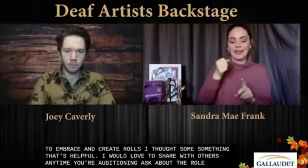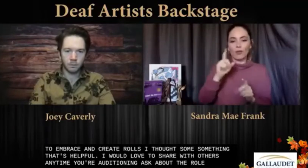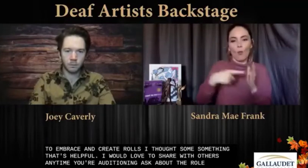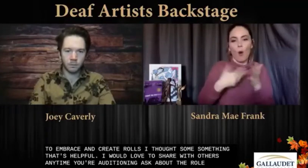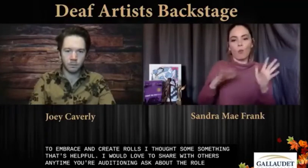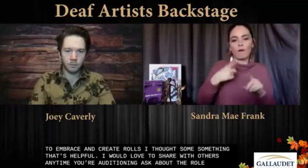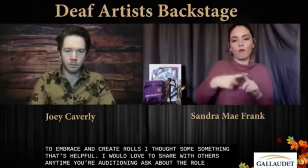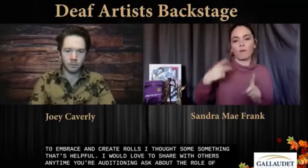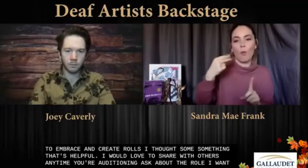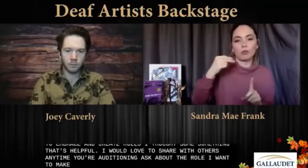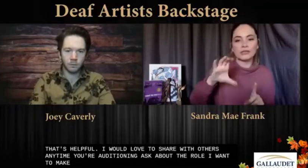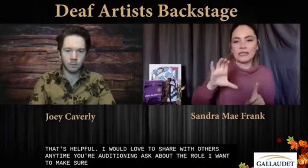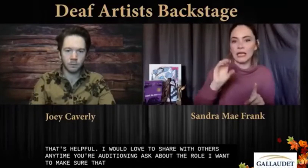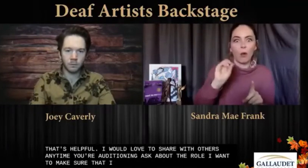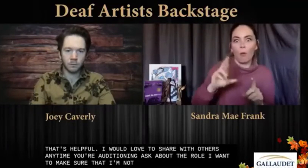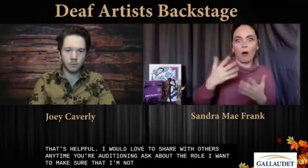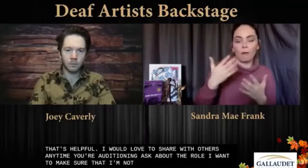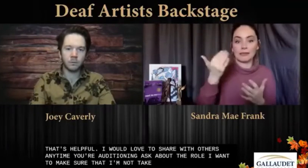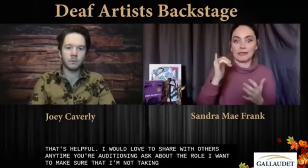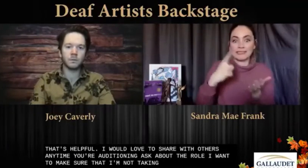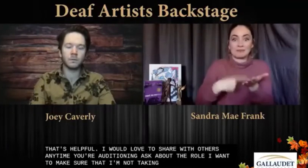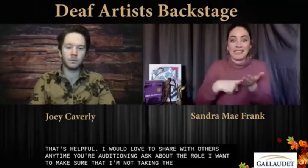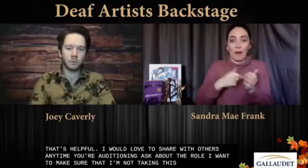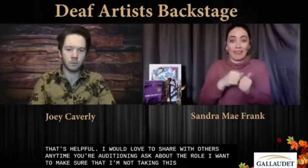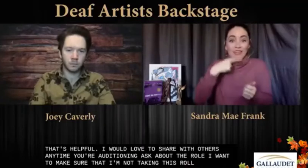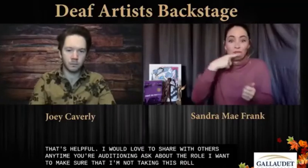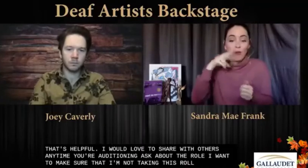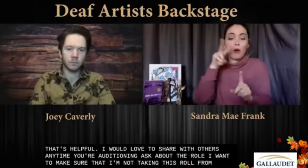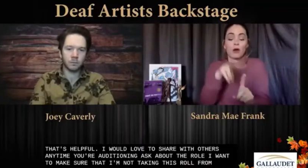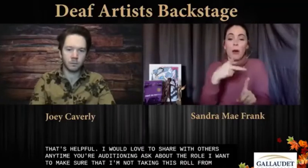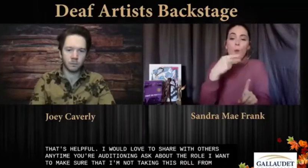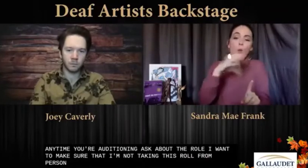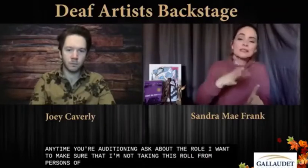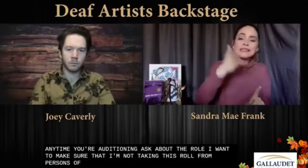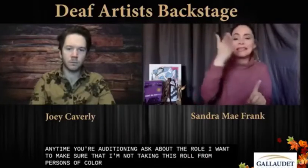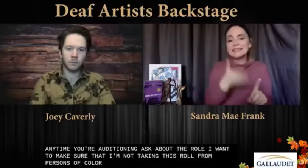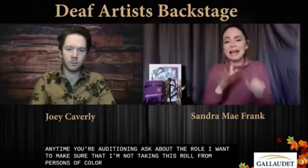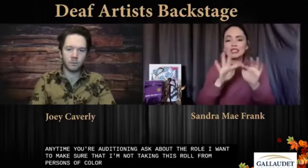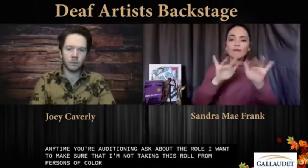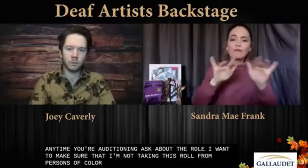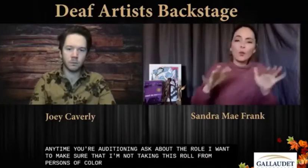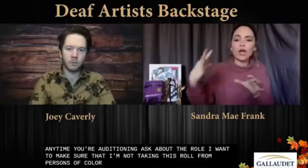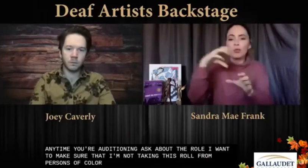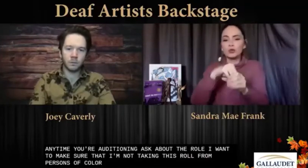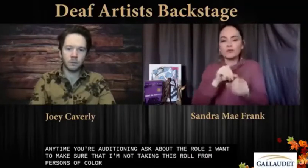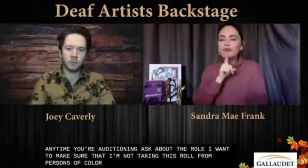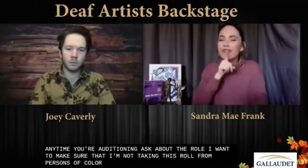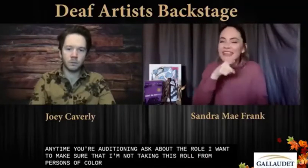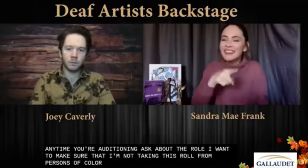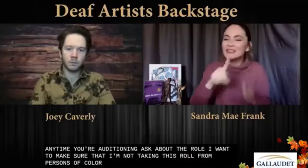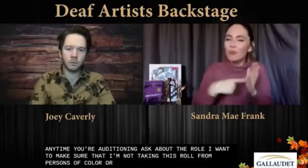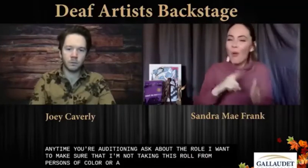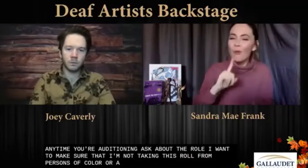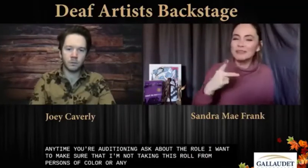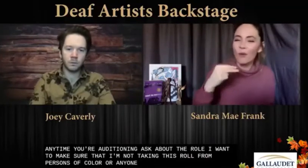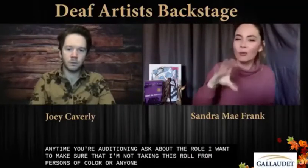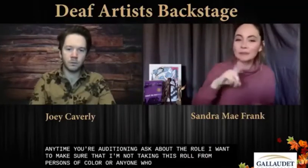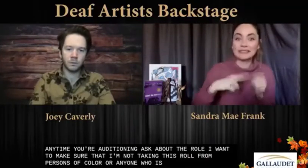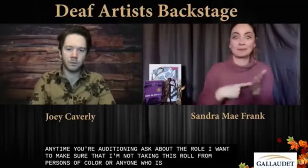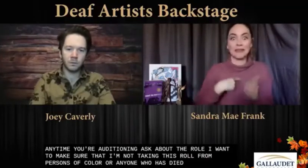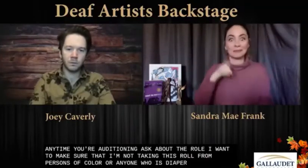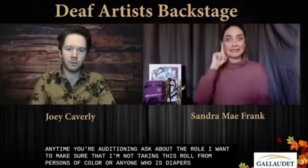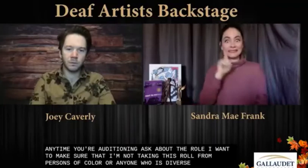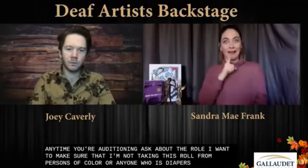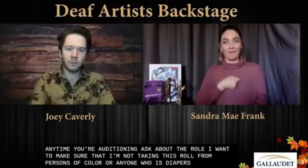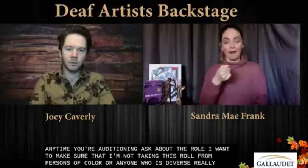I want to make sure that I'm not taking this role from persons of color or anyone who is